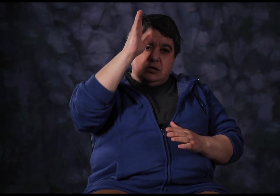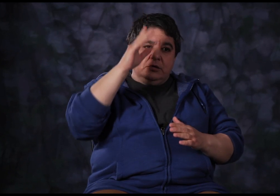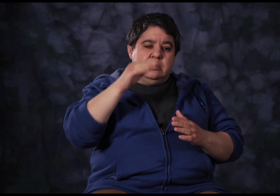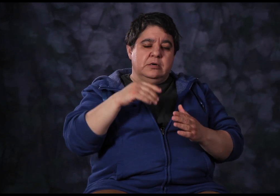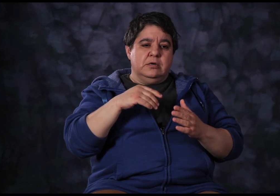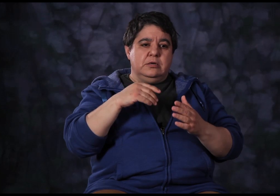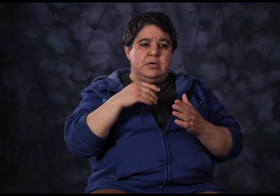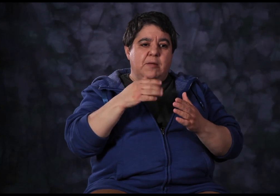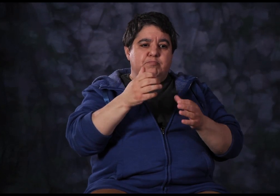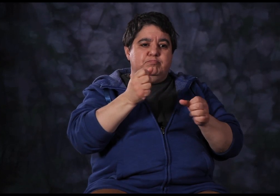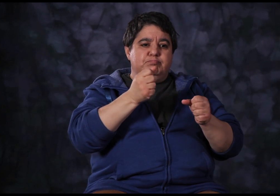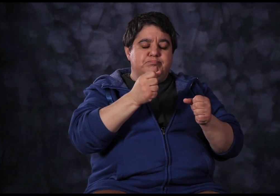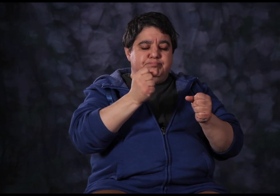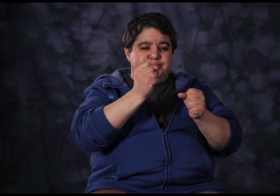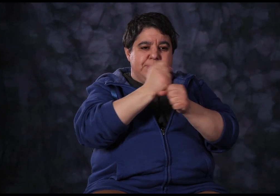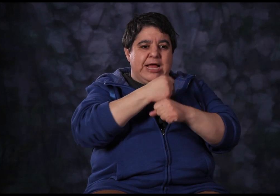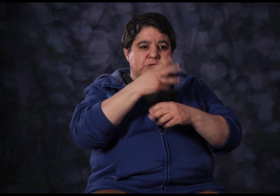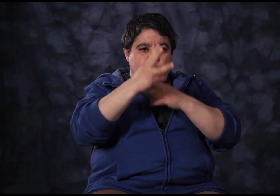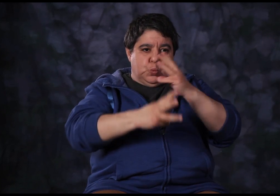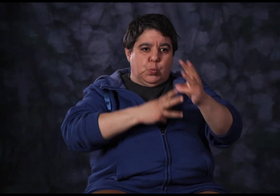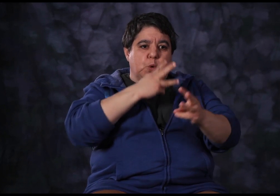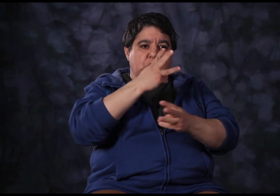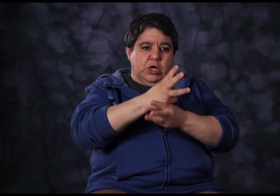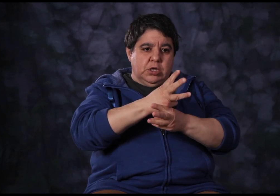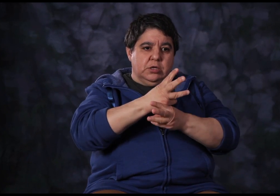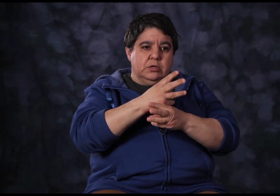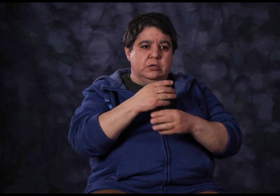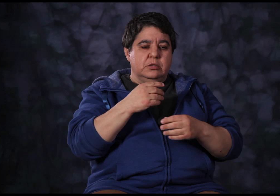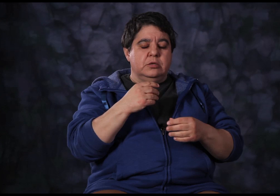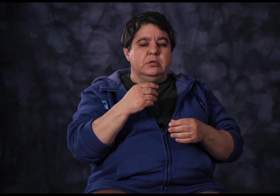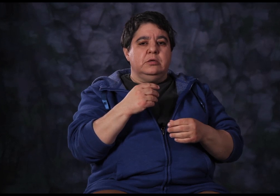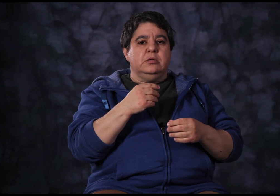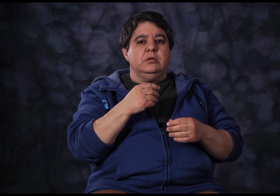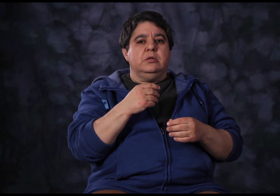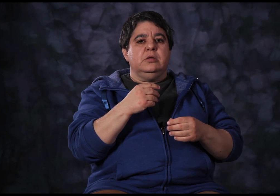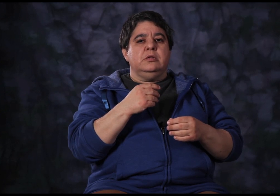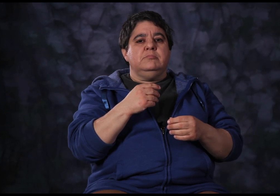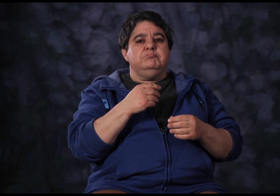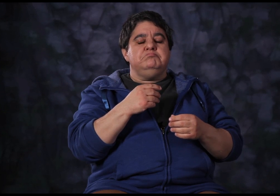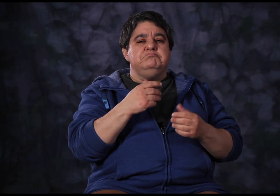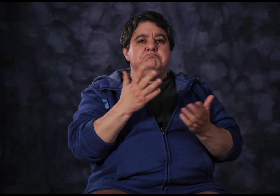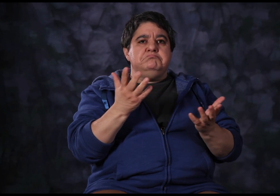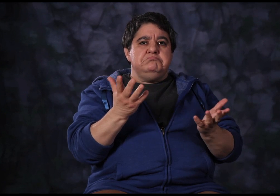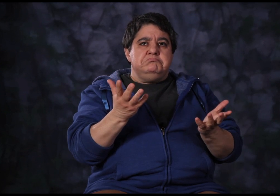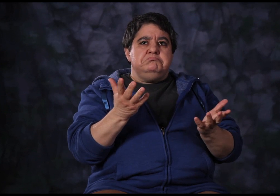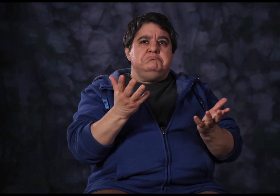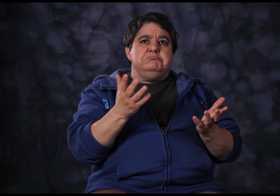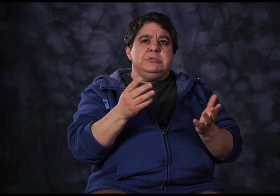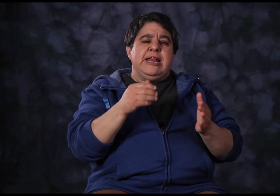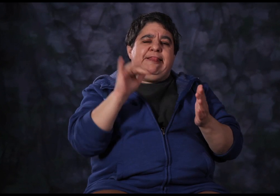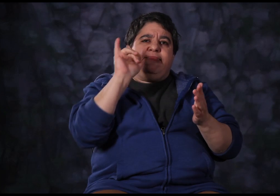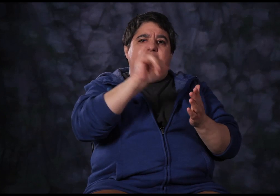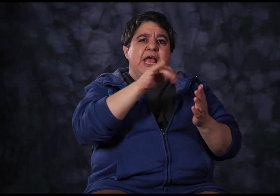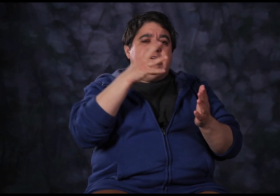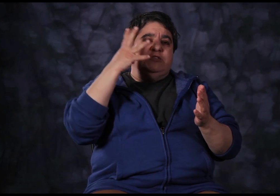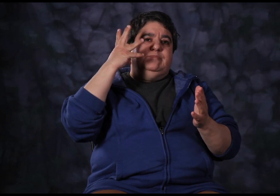But I do have my own belief that Jesus is there and God is present, and that God made this world.